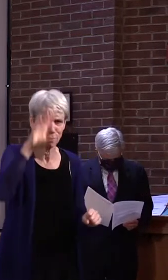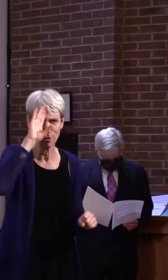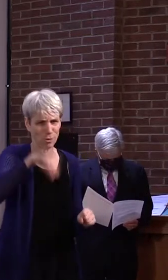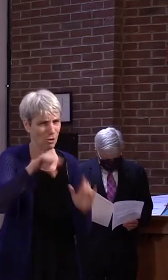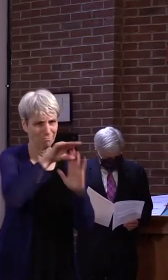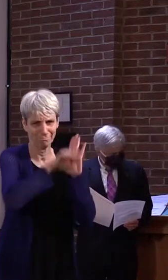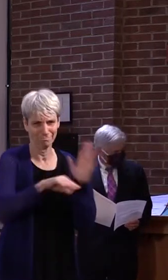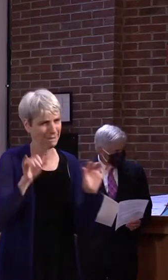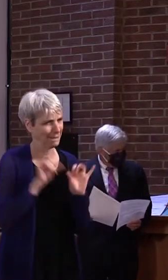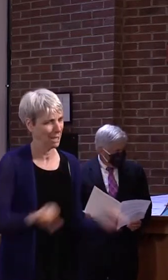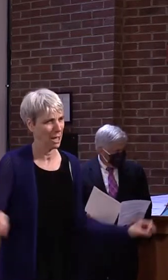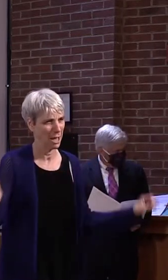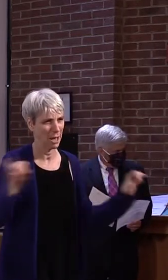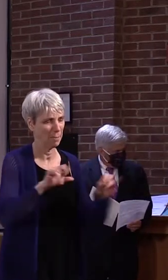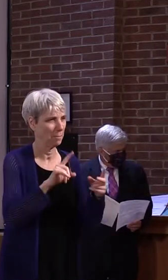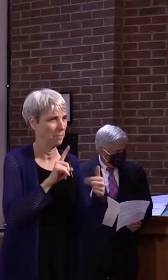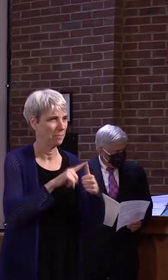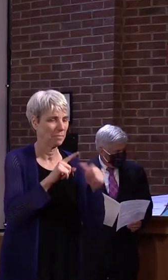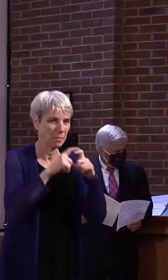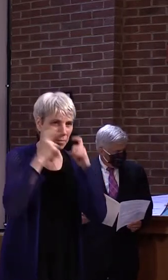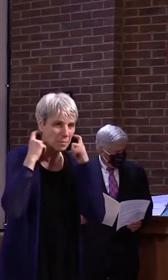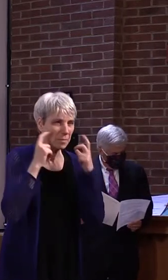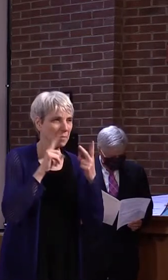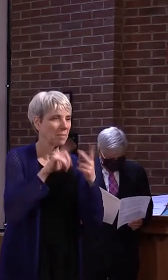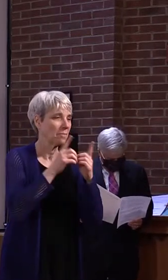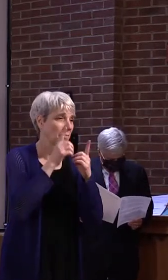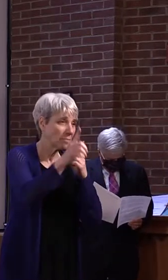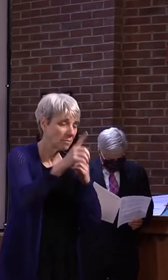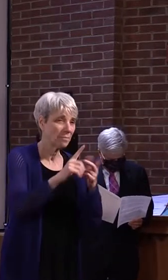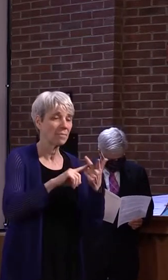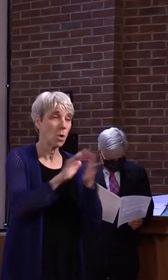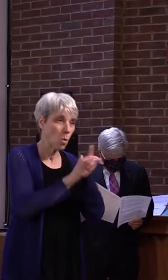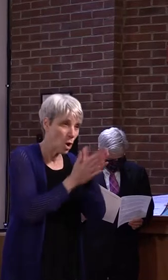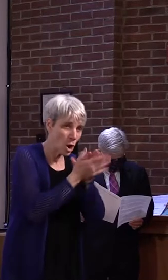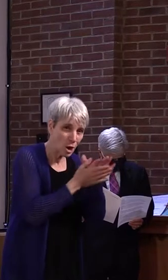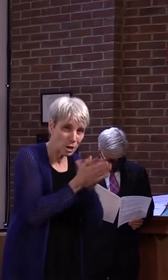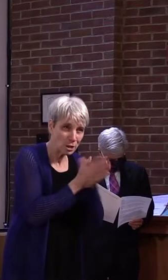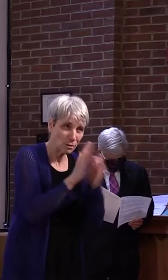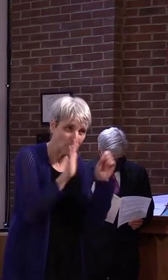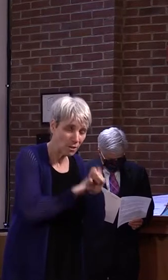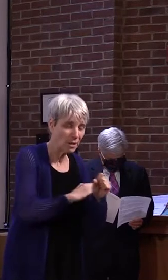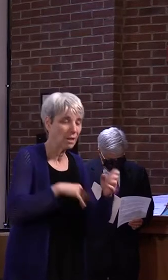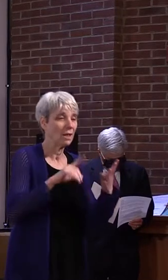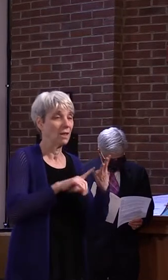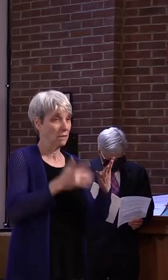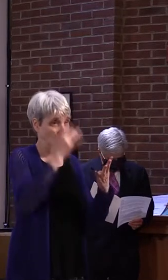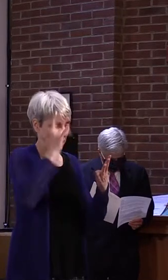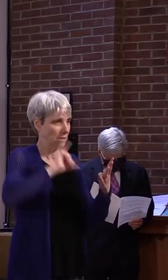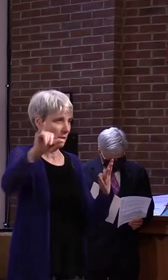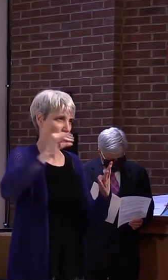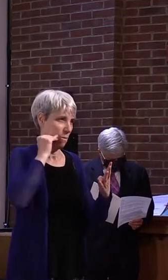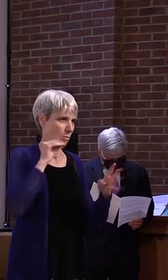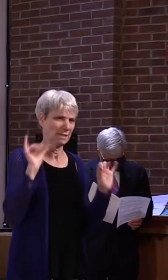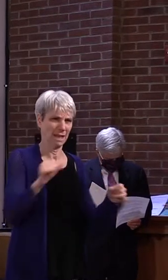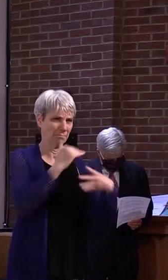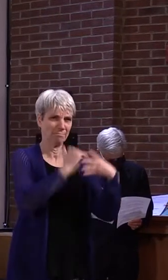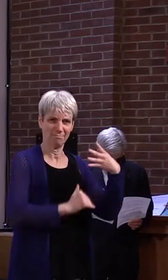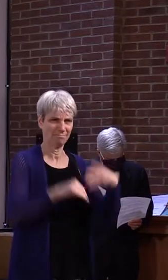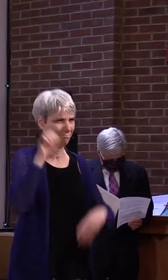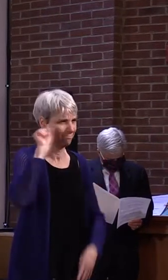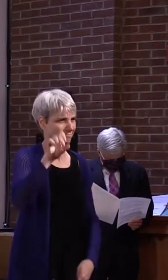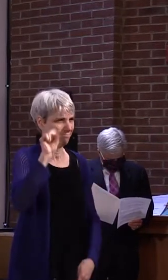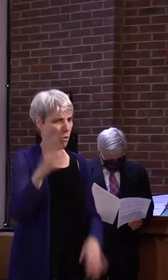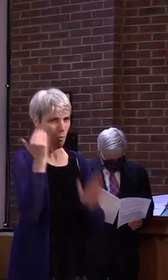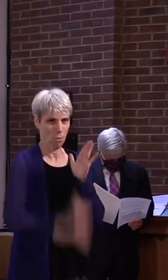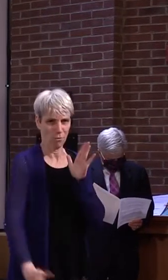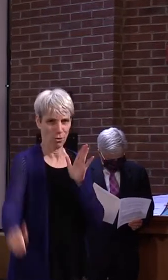a 6-foot distance from others, washing hands often and well, staying home when you're ill. There are serious reasons why we